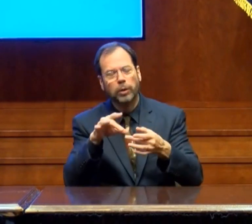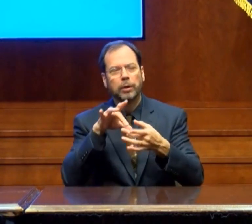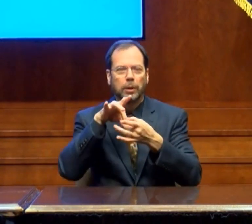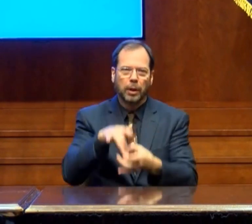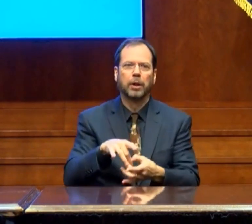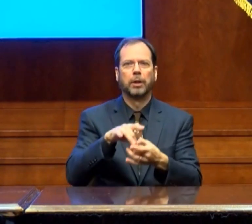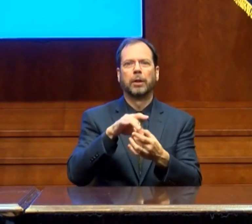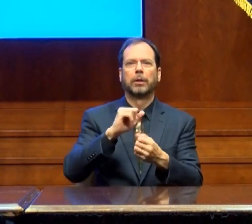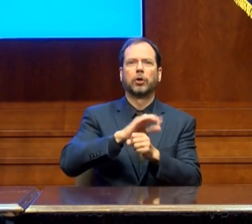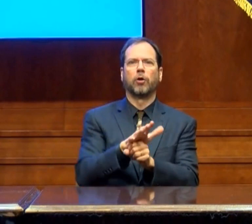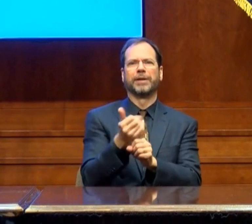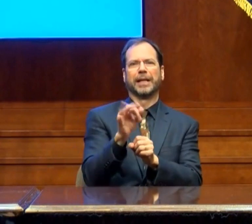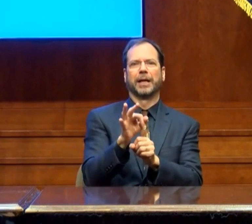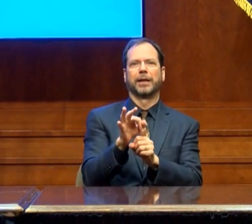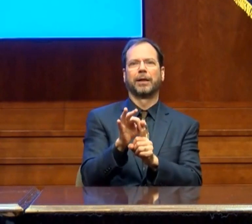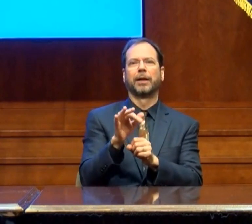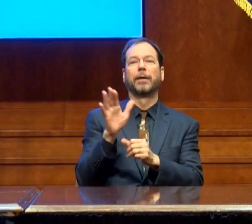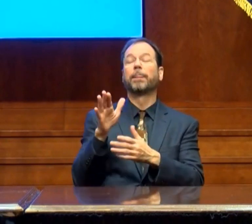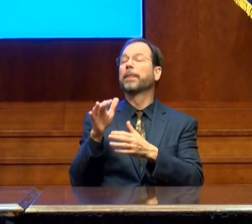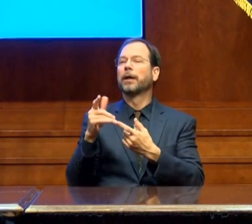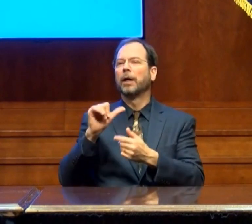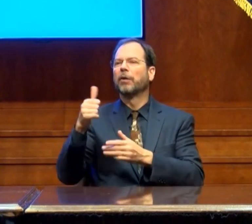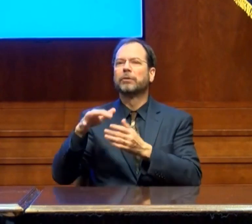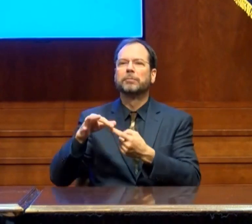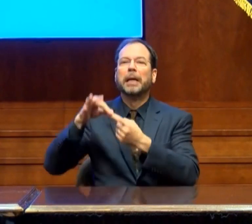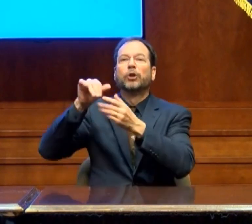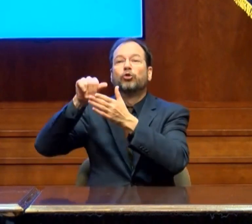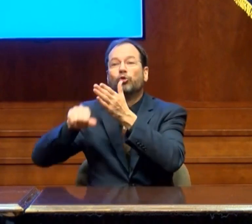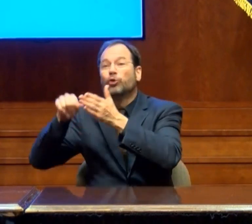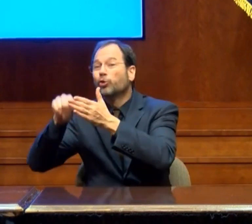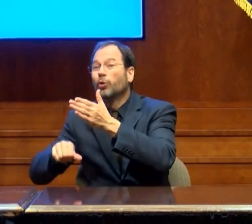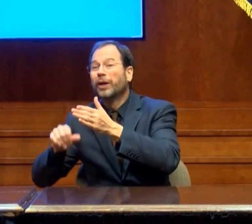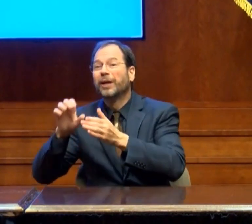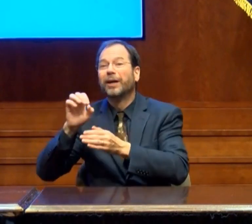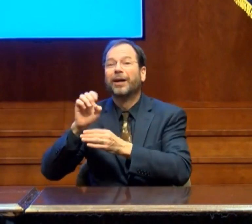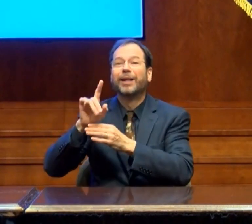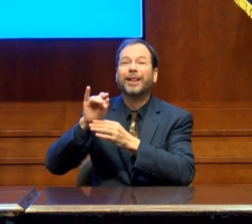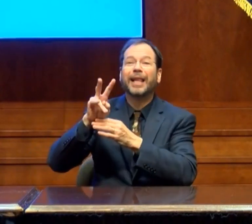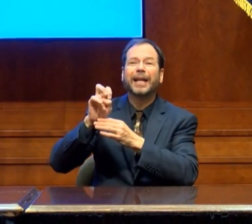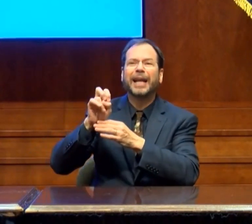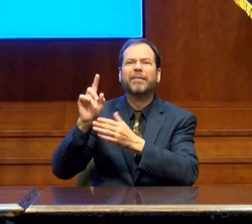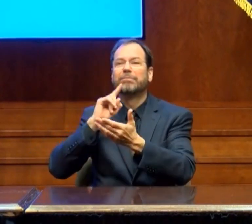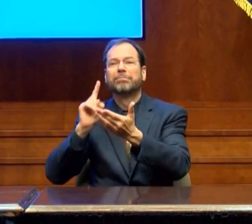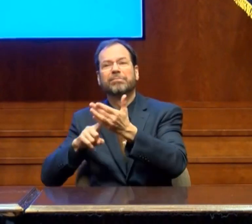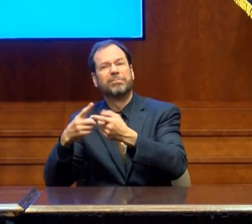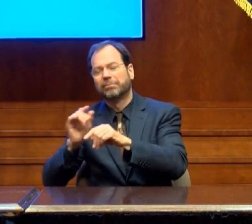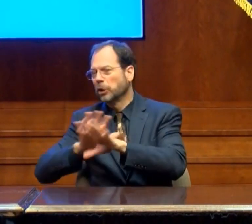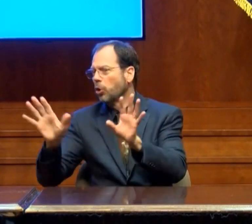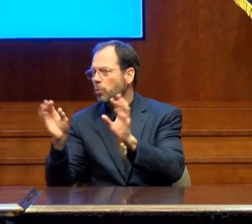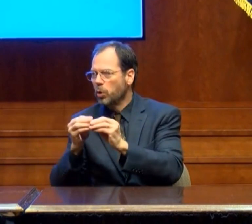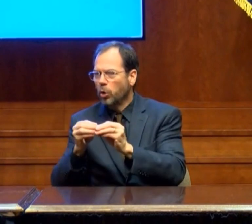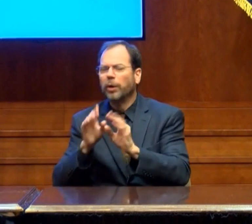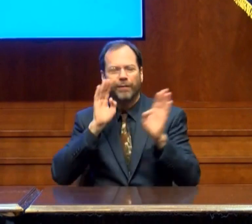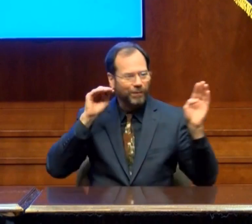on COVID-19 now. They've stopped their elective surgery per the directive of the governor, which is the appropriate thing to do. And there